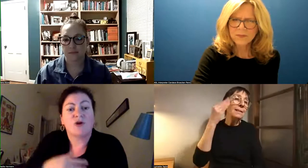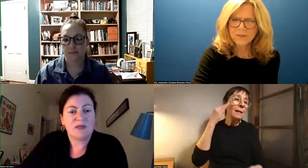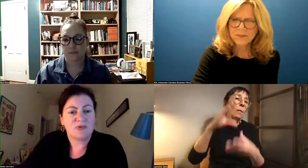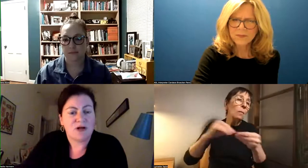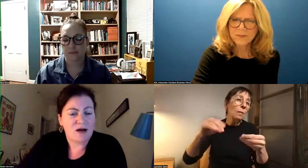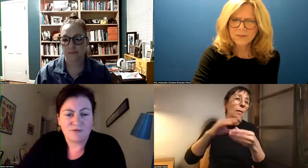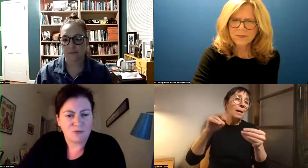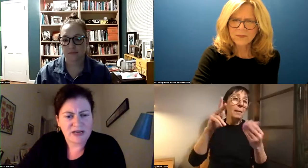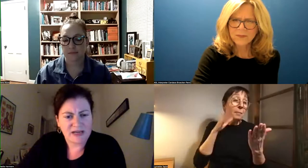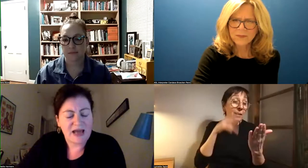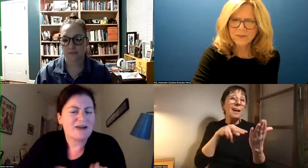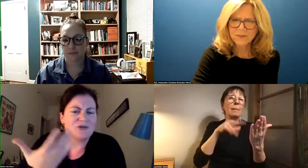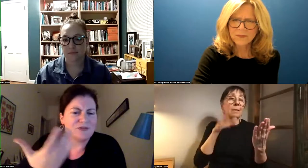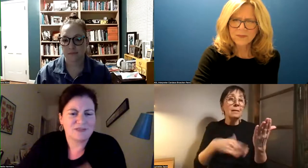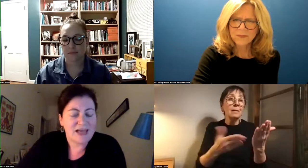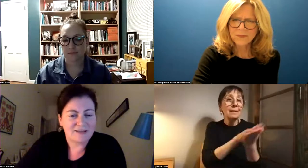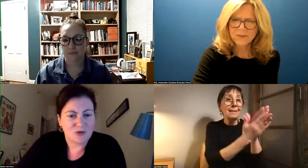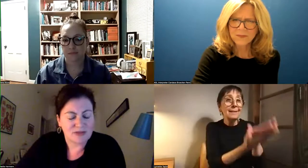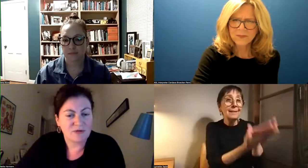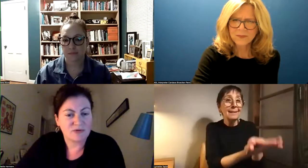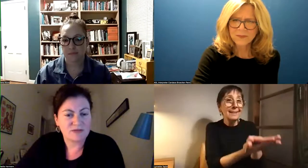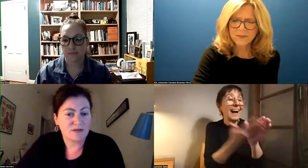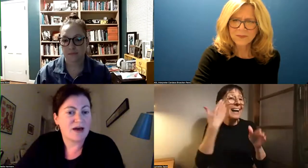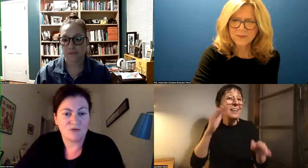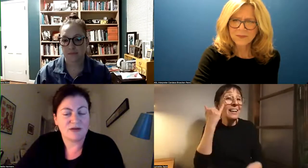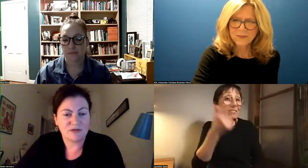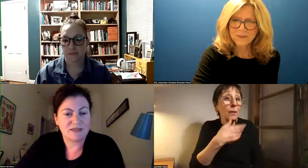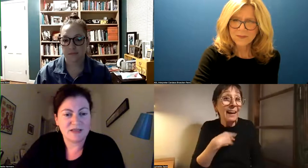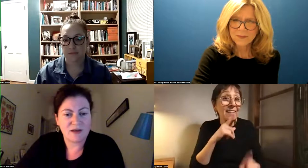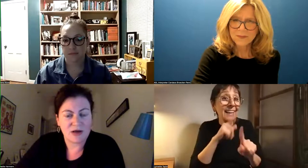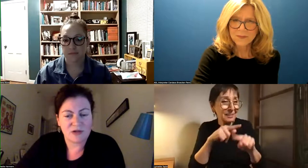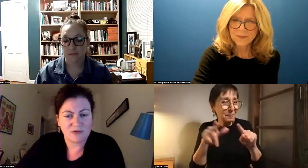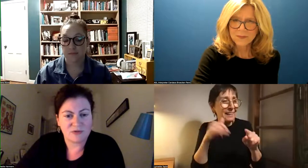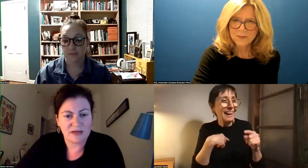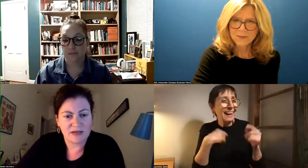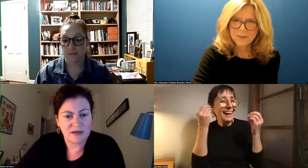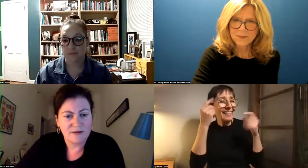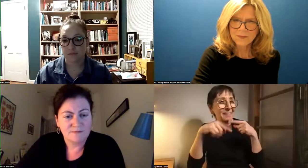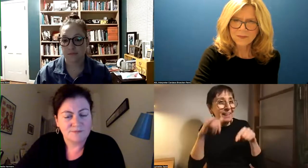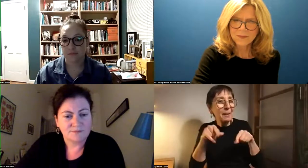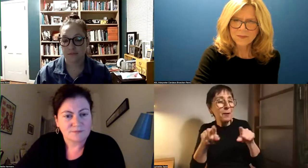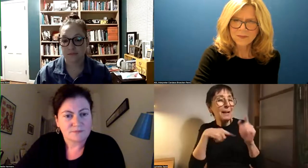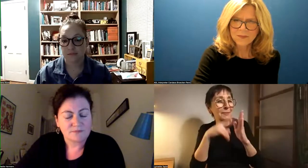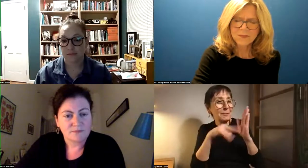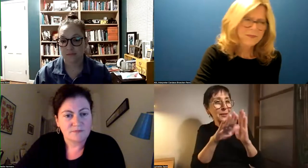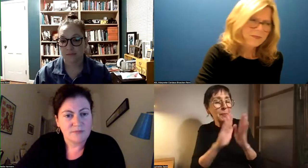will turn people off from reading it? I don't know if there's an answer, but that was a lot of what I was thinking about while I was reading it.